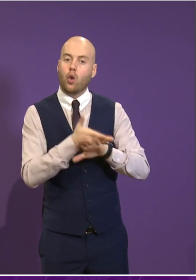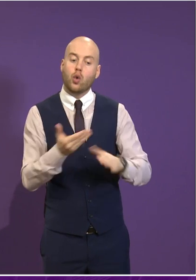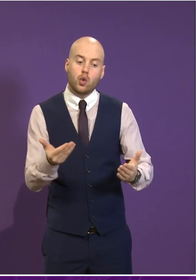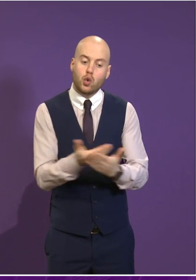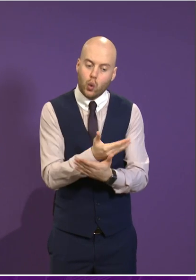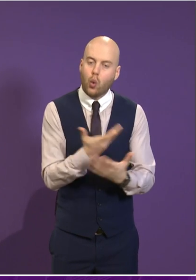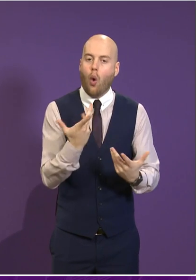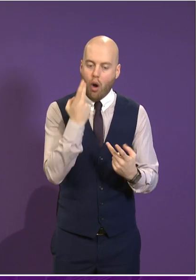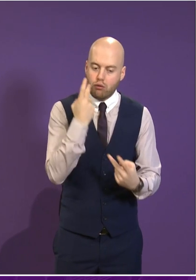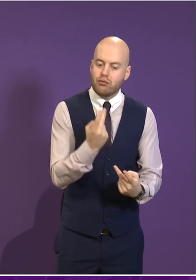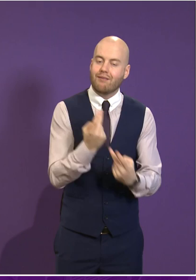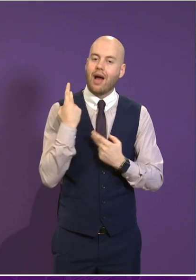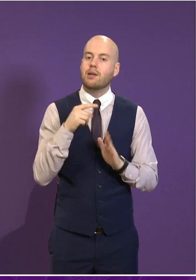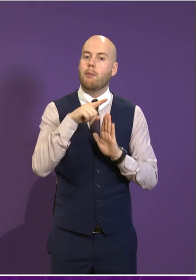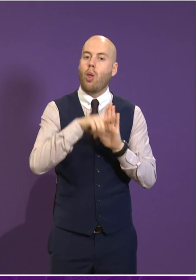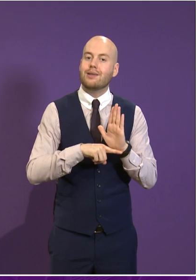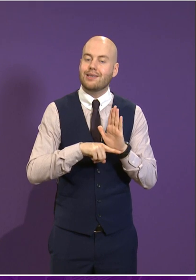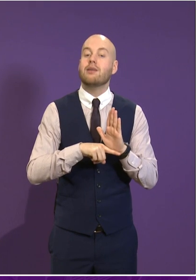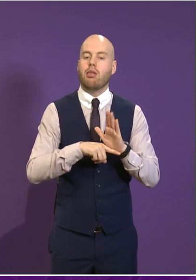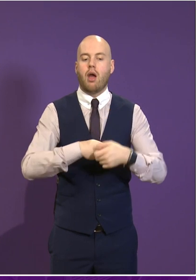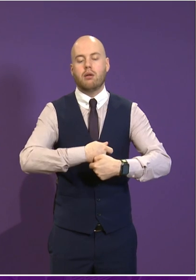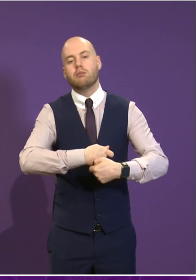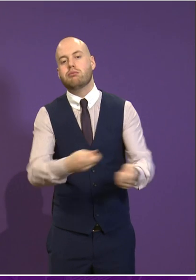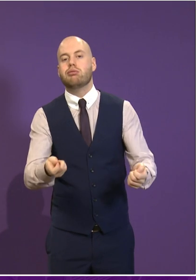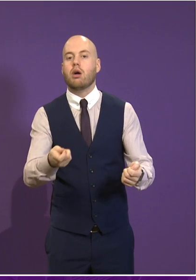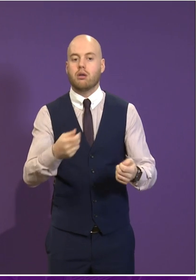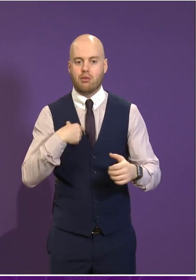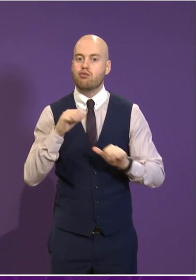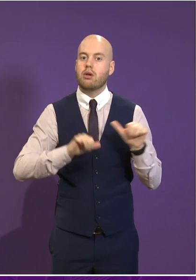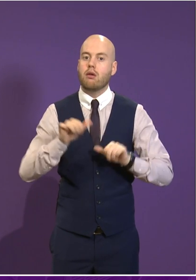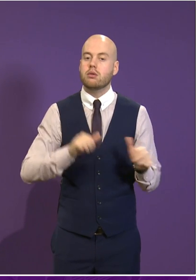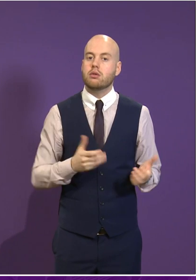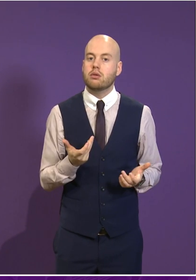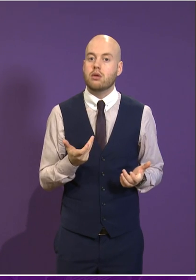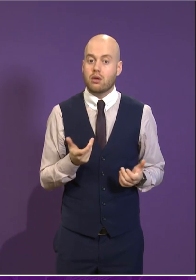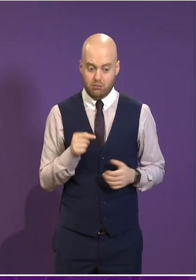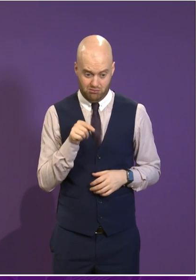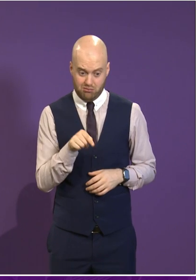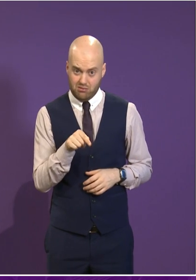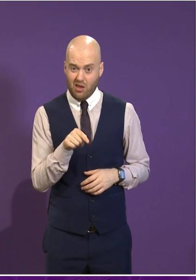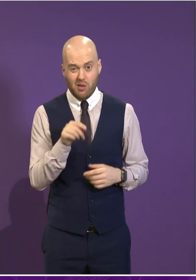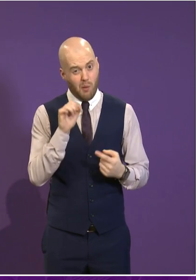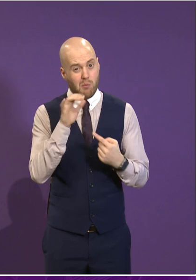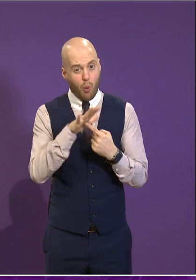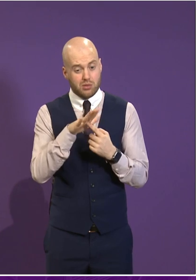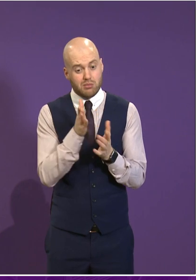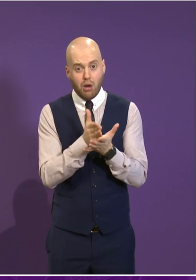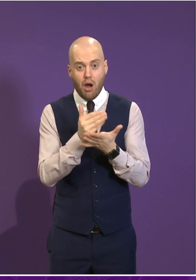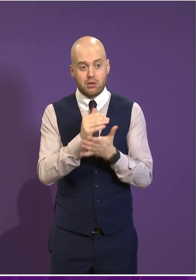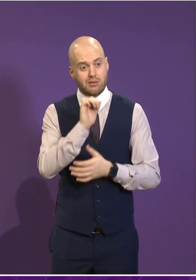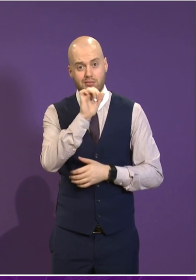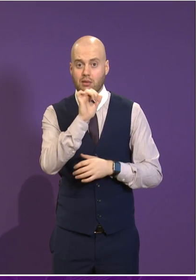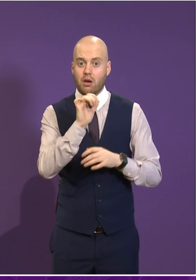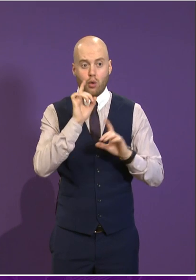policies and practices and to publish the results. And I think that's an important strand of the duties